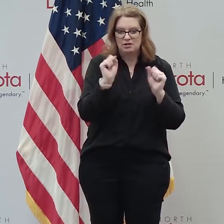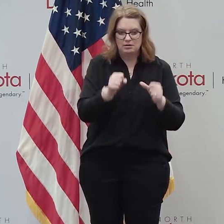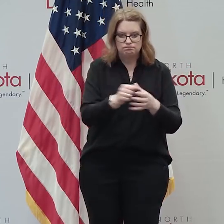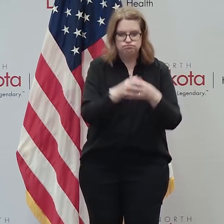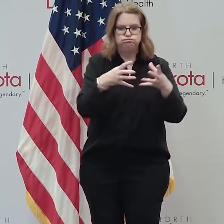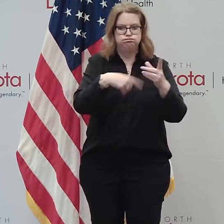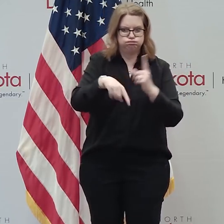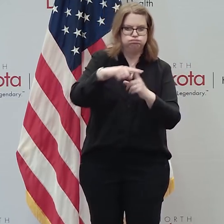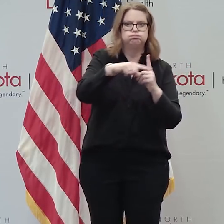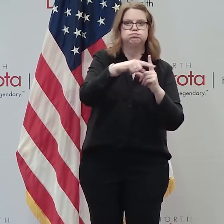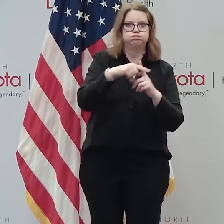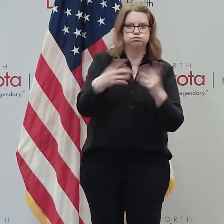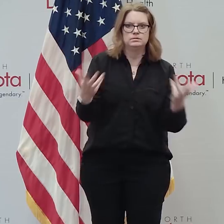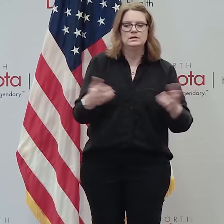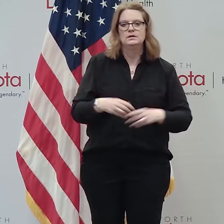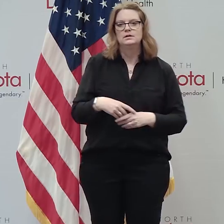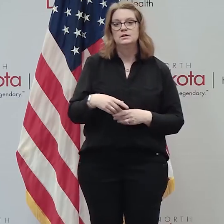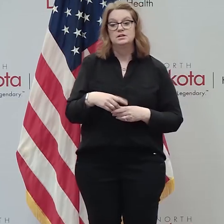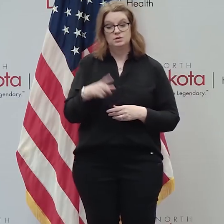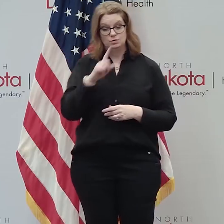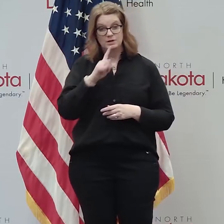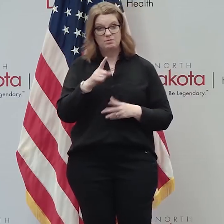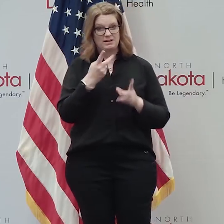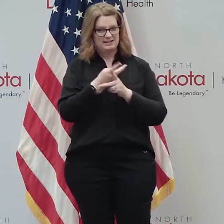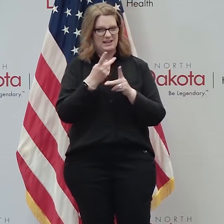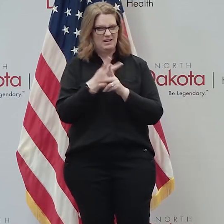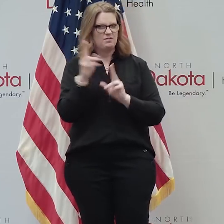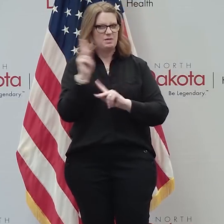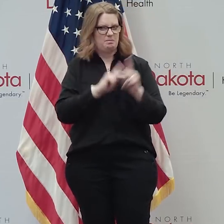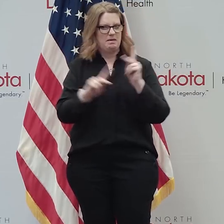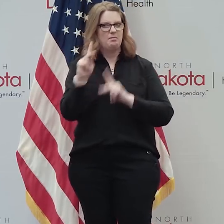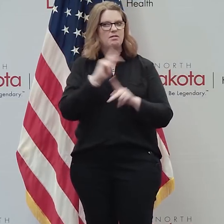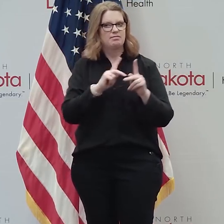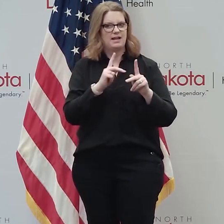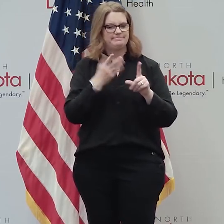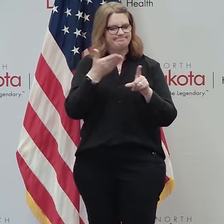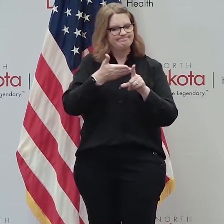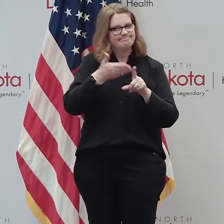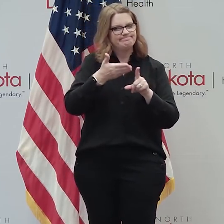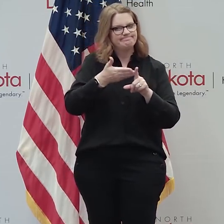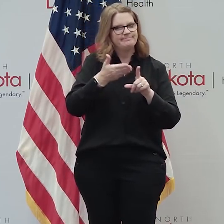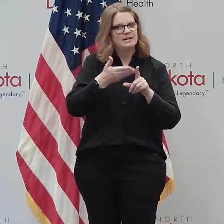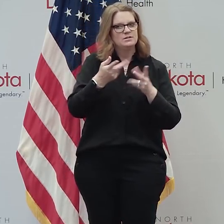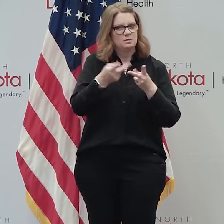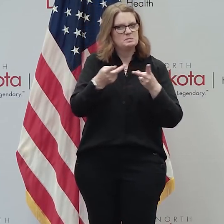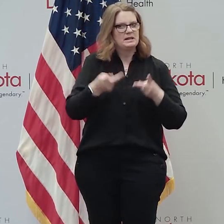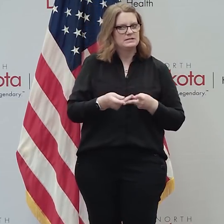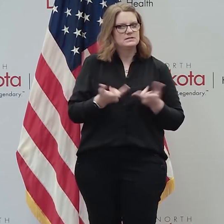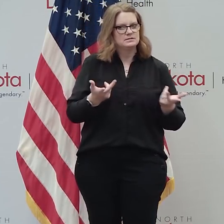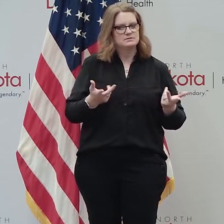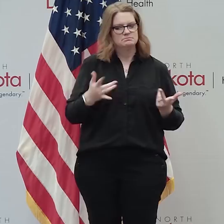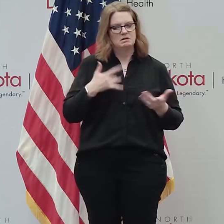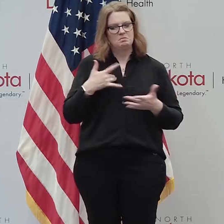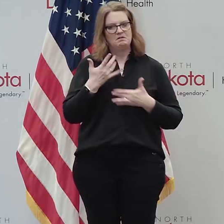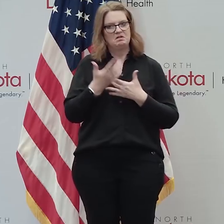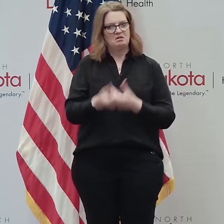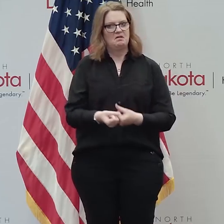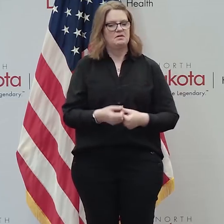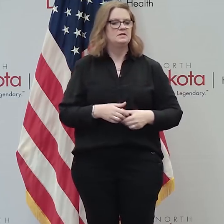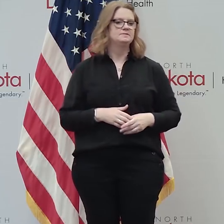of their, whether it's your customers or your congregation. We think there's a lot of responsible leaders in the state, and we're confident in them.